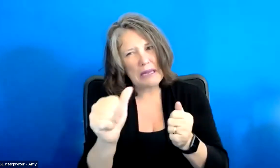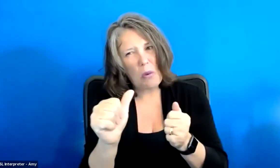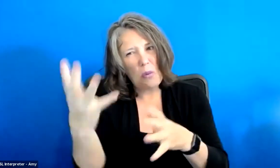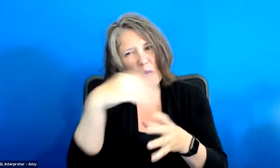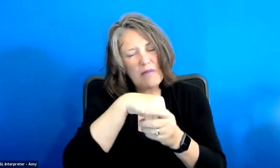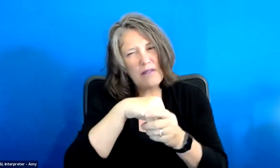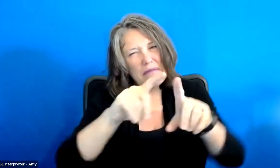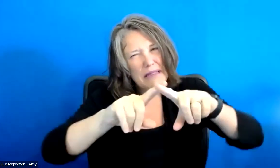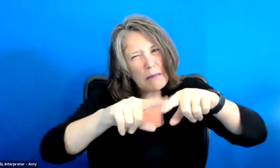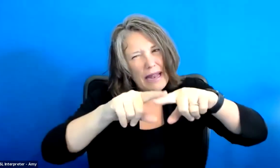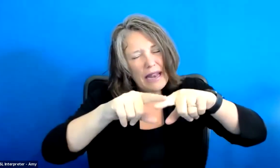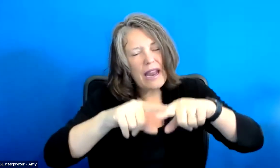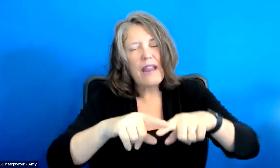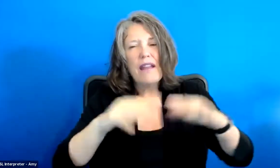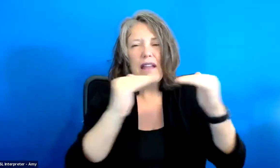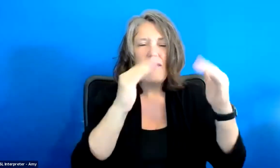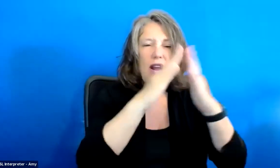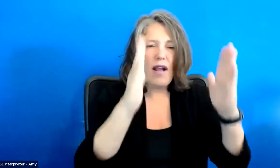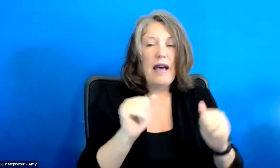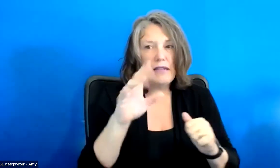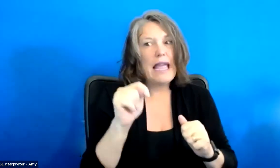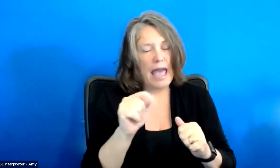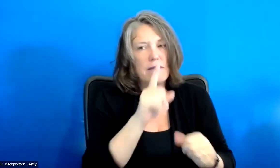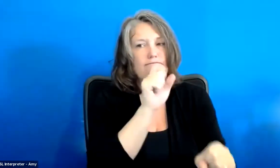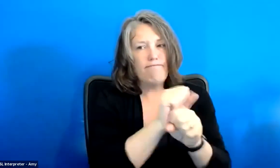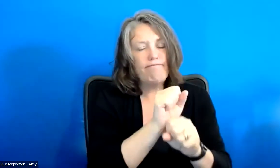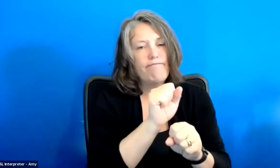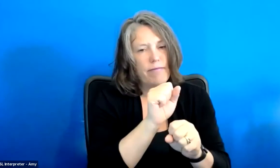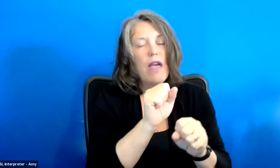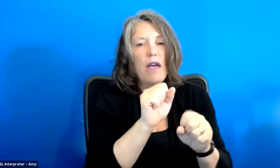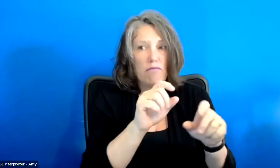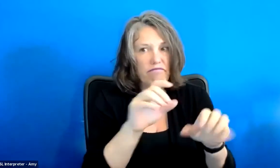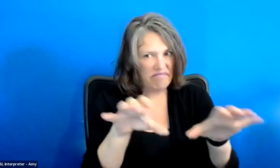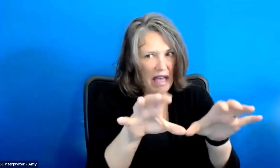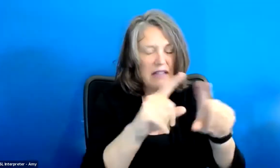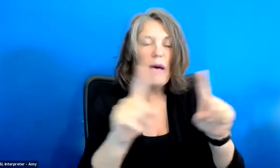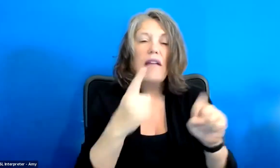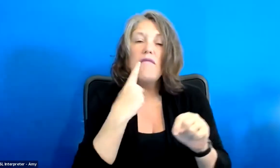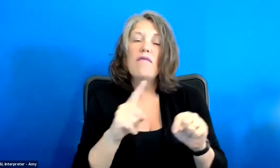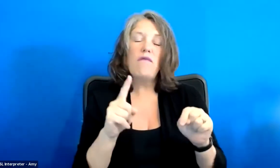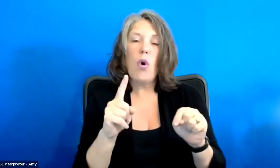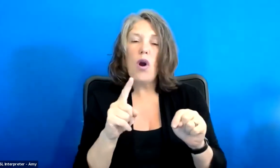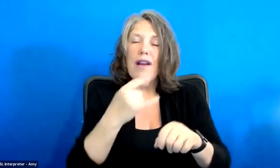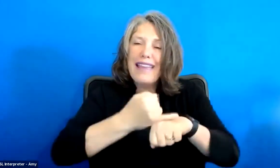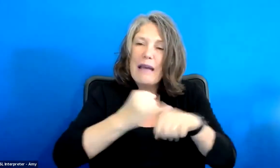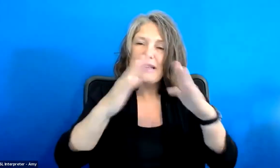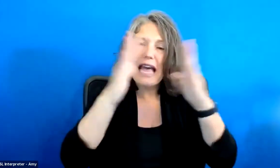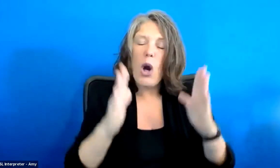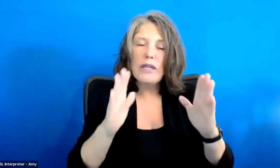play, depending, the Fair Housing Act absolutely does. But for higher education and campus